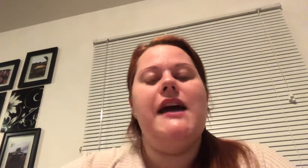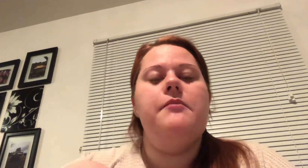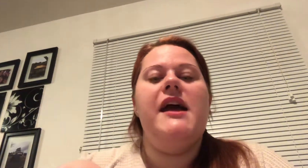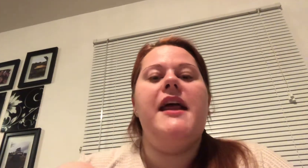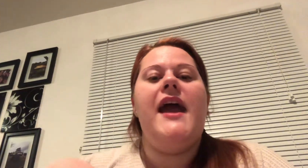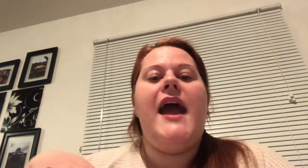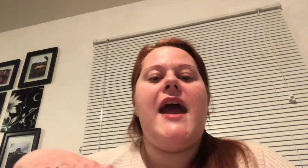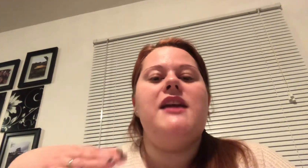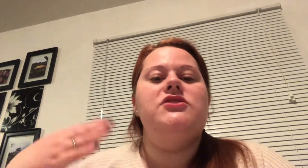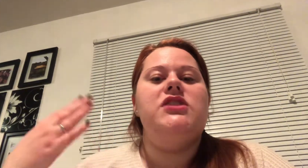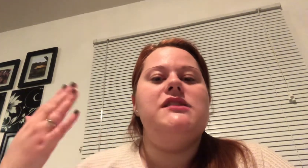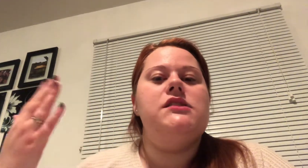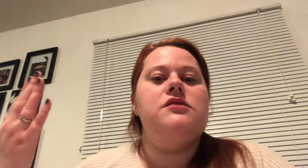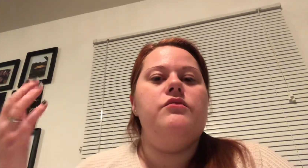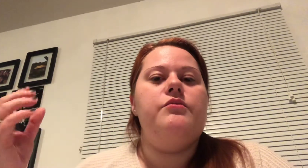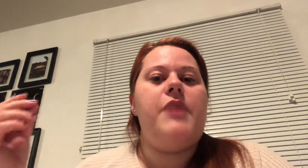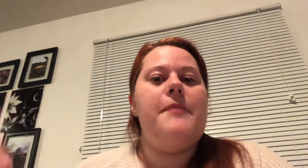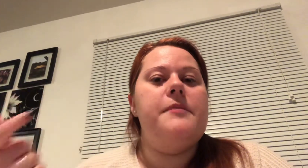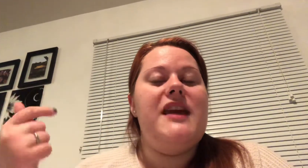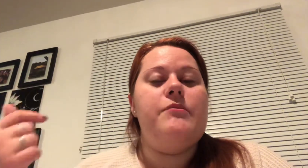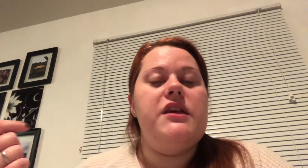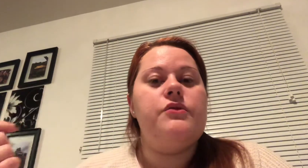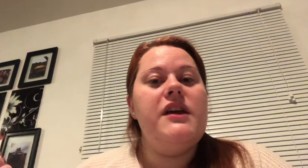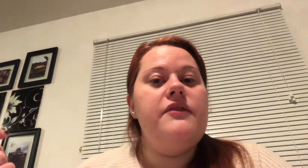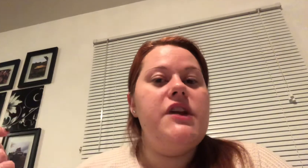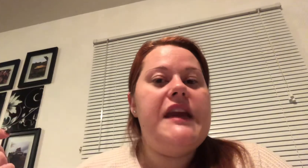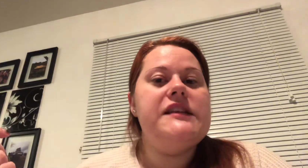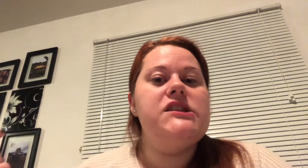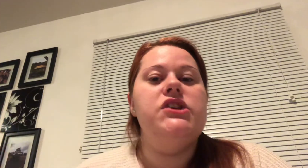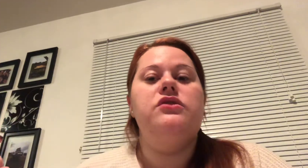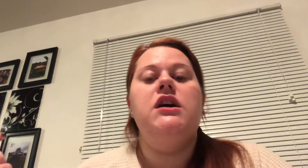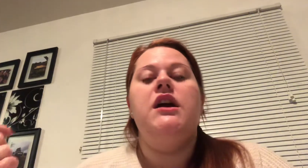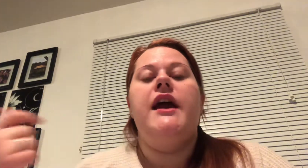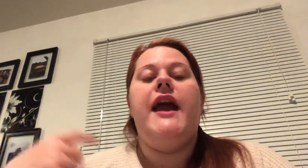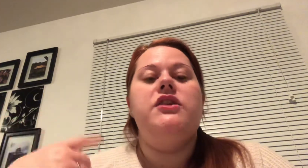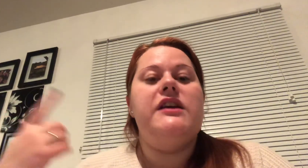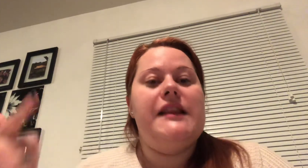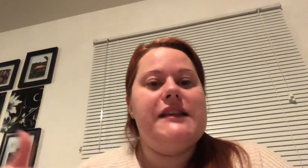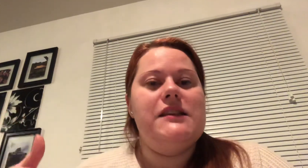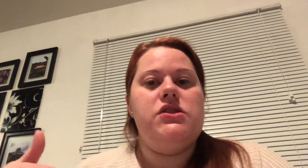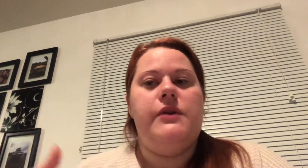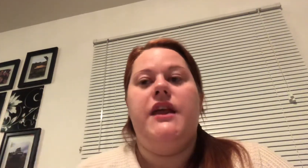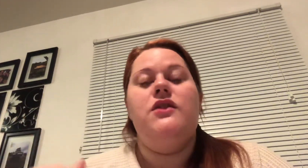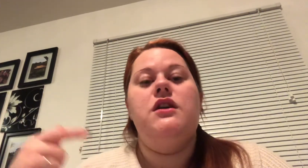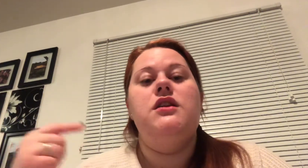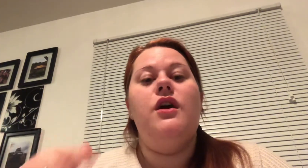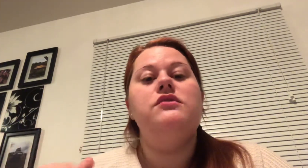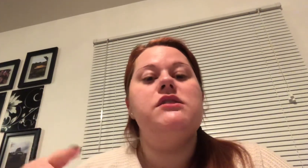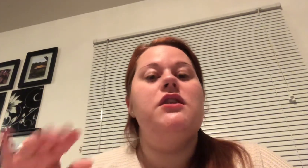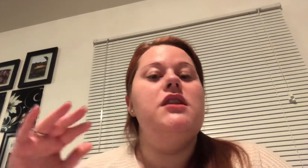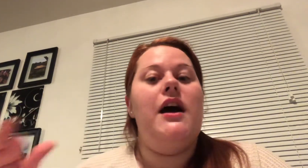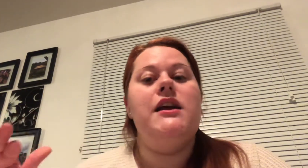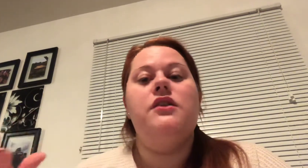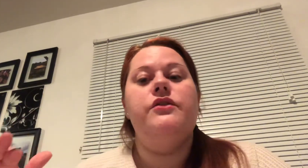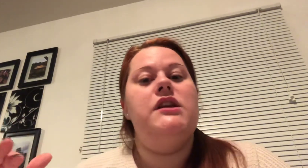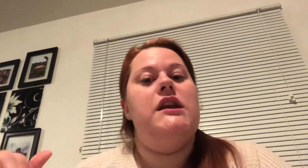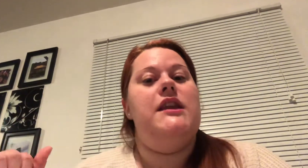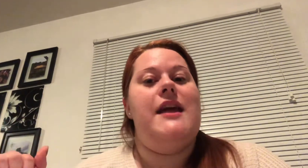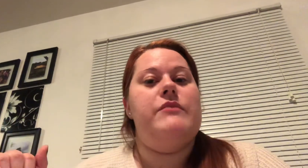assignment and just pop up the MP3 if you need to, and you can listen to it. The notes are not included in the